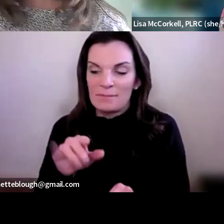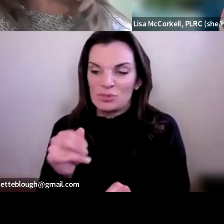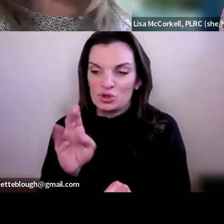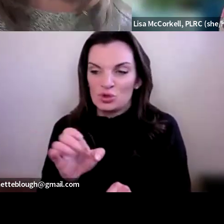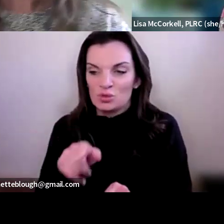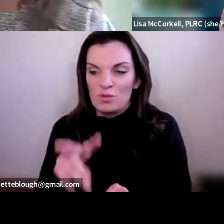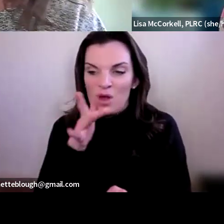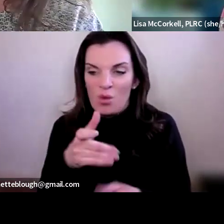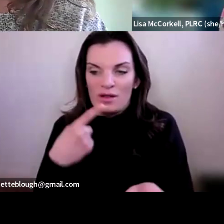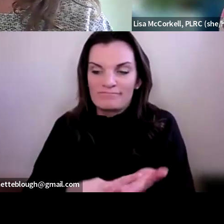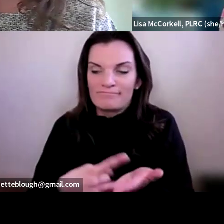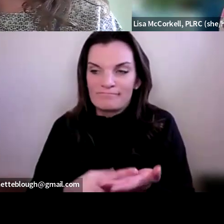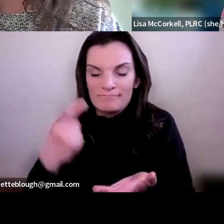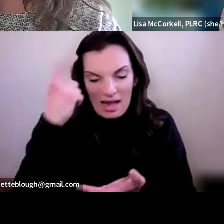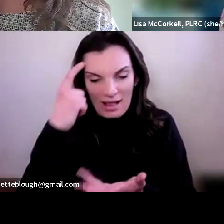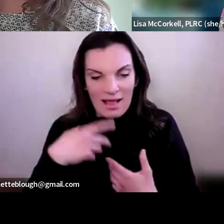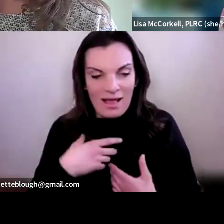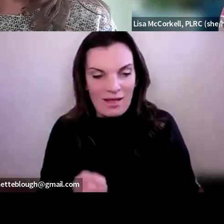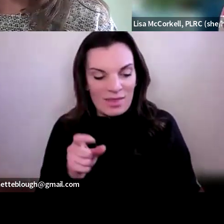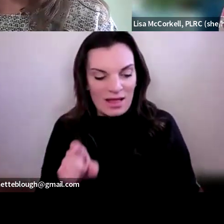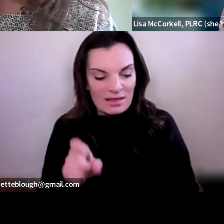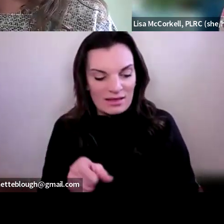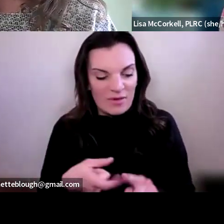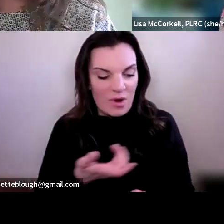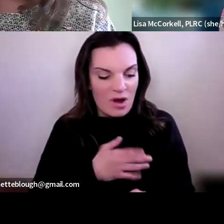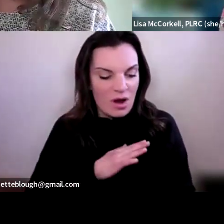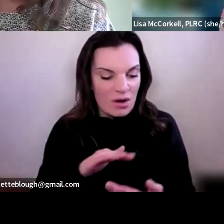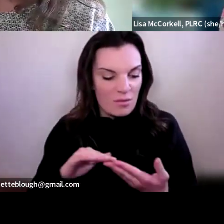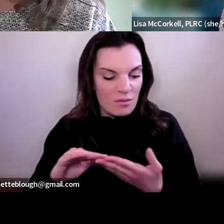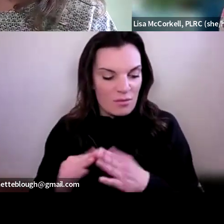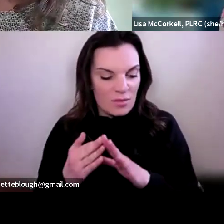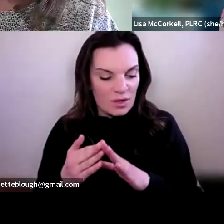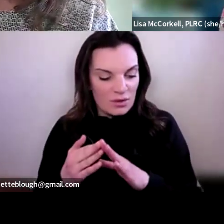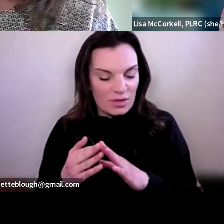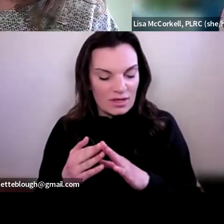is covering mental health and the need for more community outreach in that field.